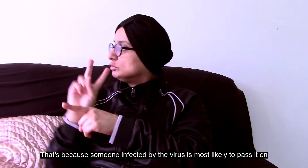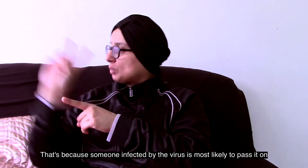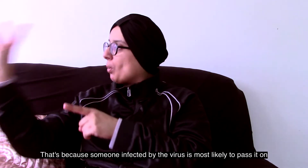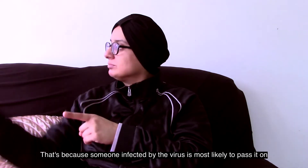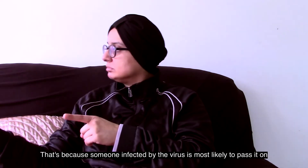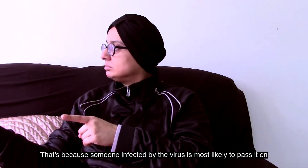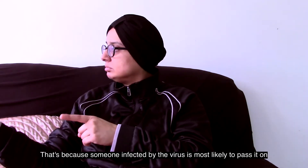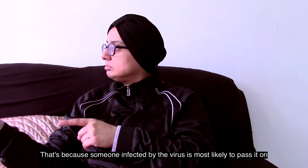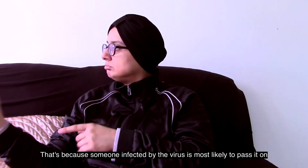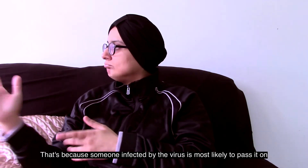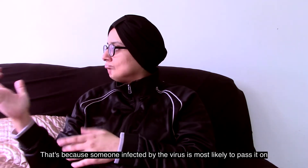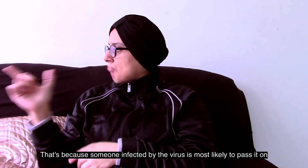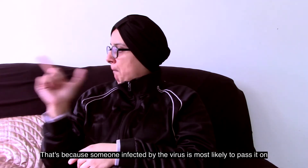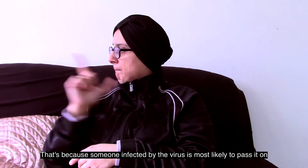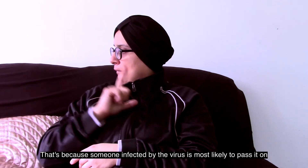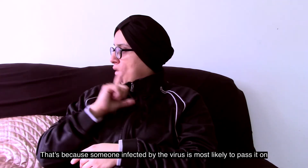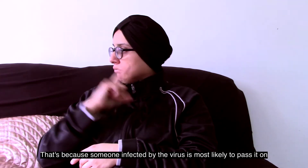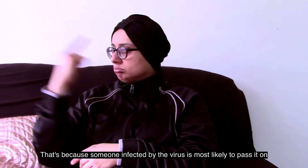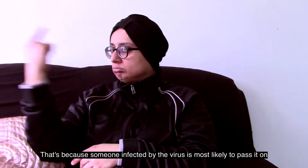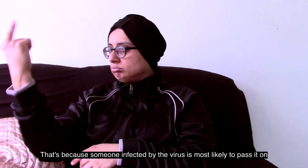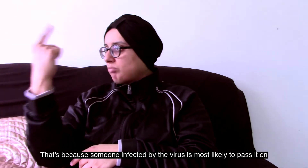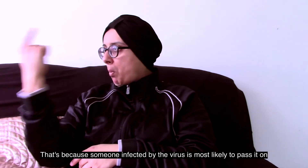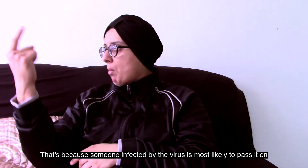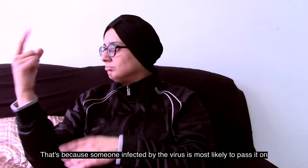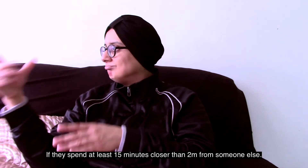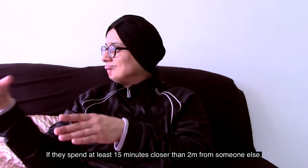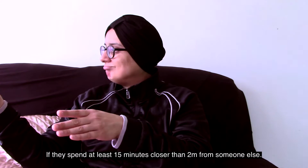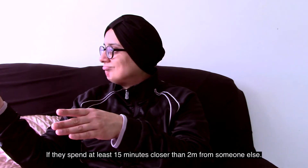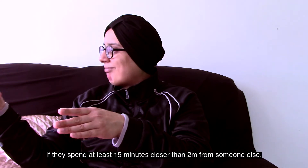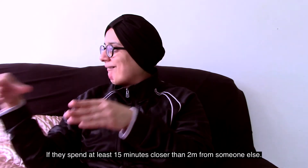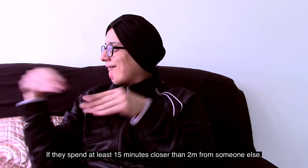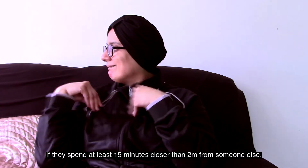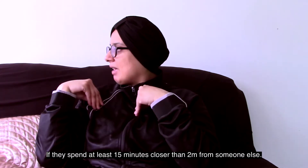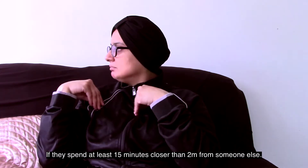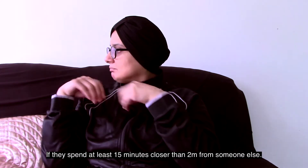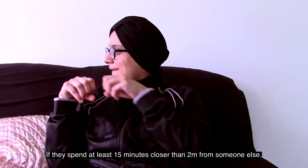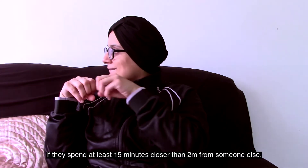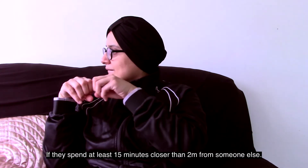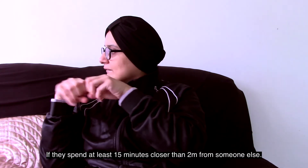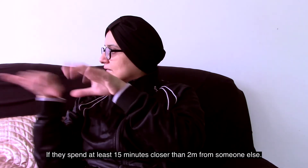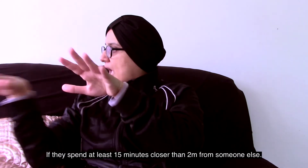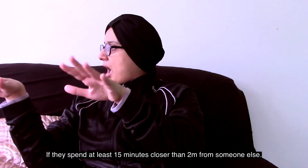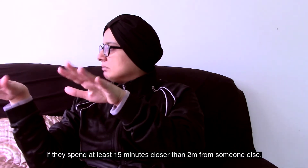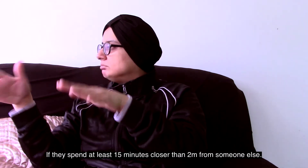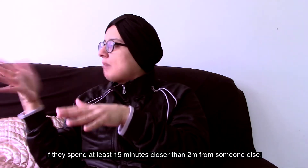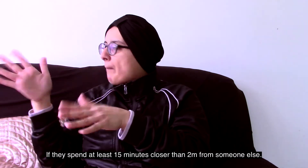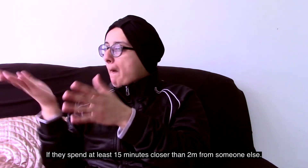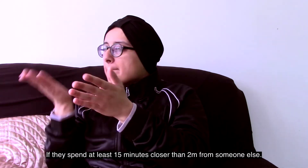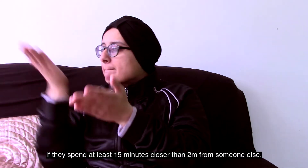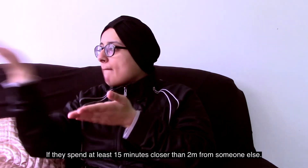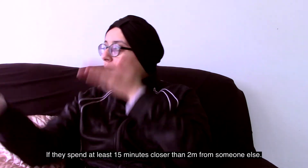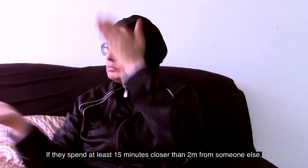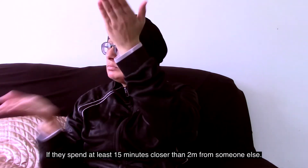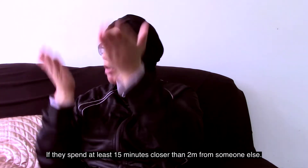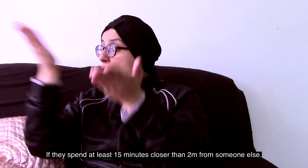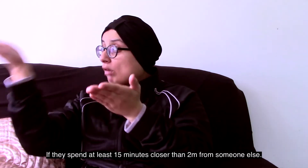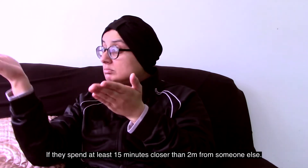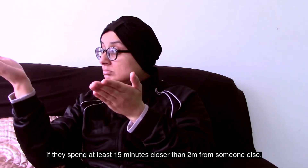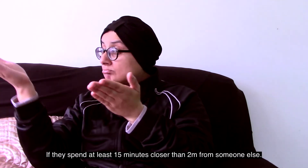virus is most likely to pass it on if they spend at least 15 minutes closer than 2 meters